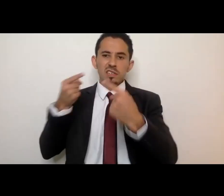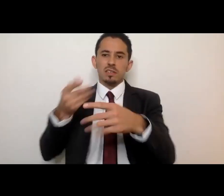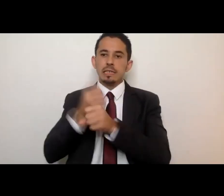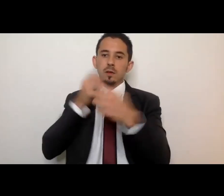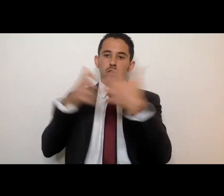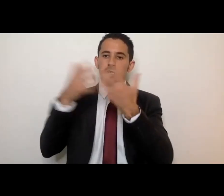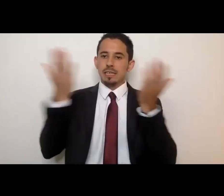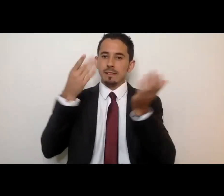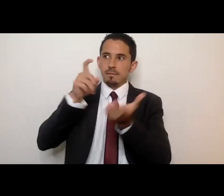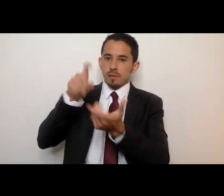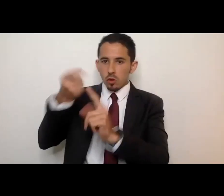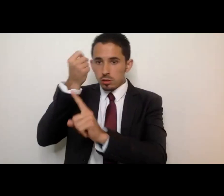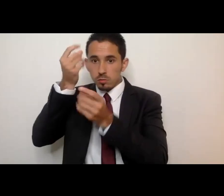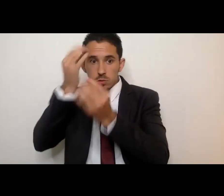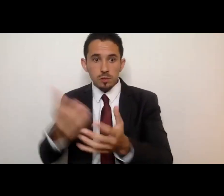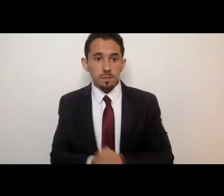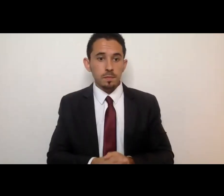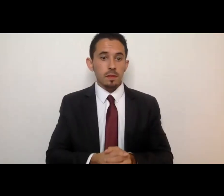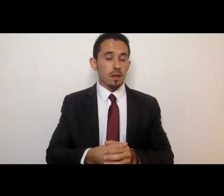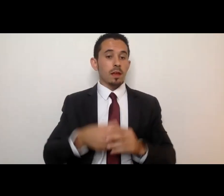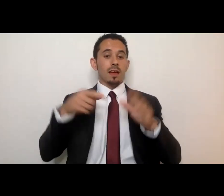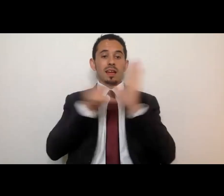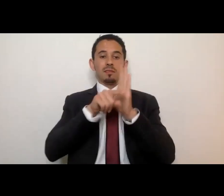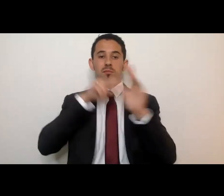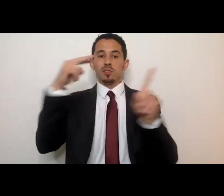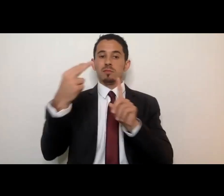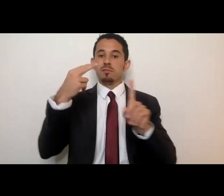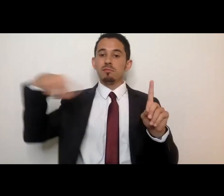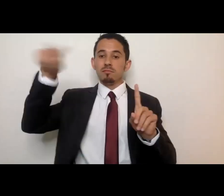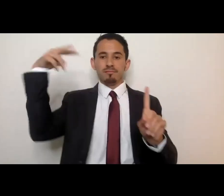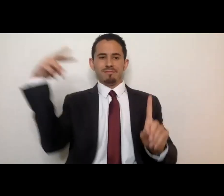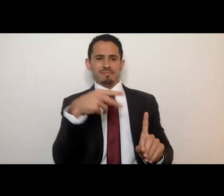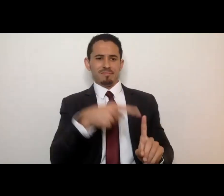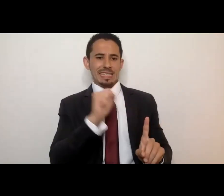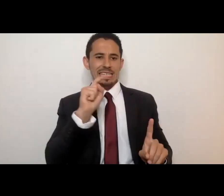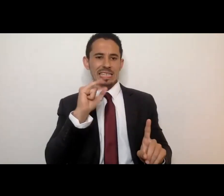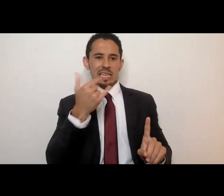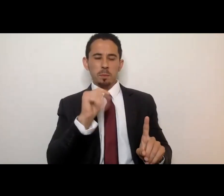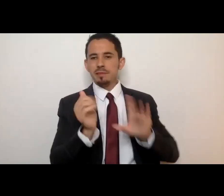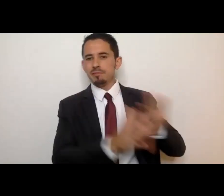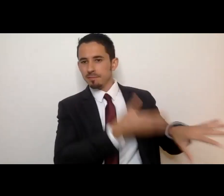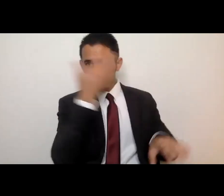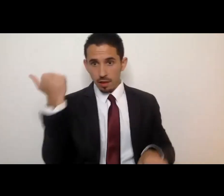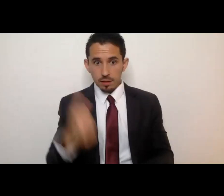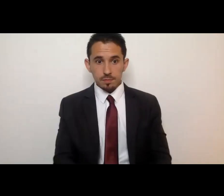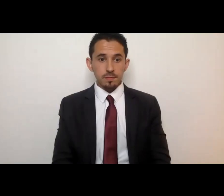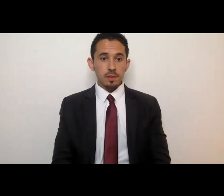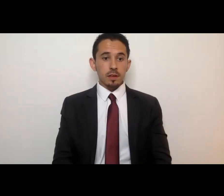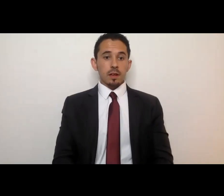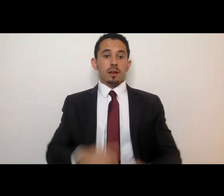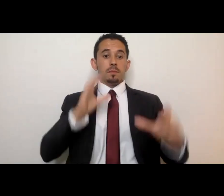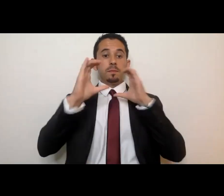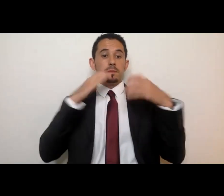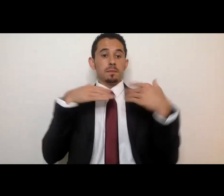complicated barriers and frustrations that deaf people go through in order to get accommodations to understand this health information. There's a